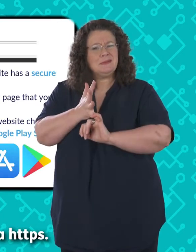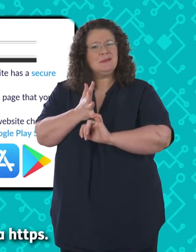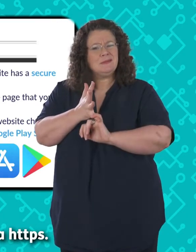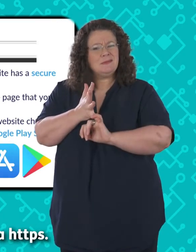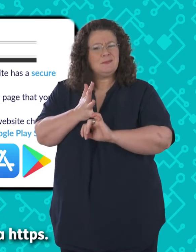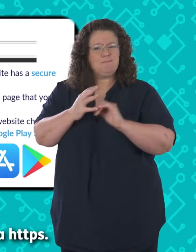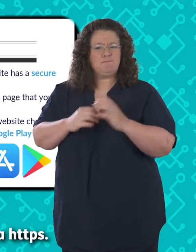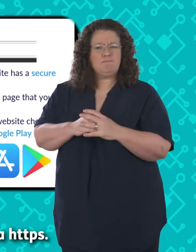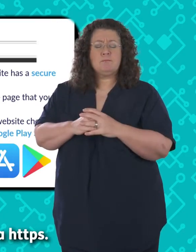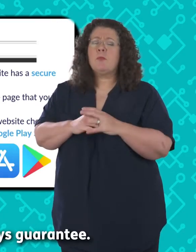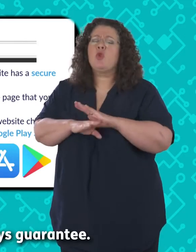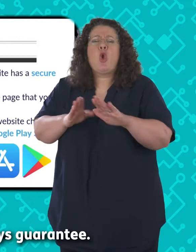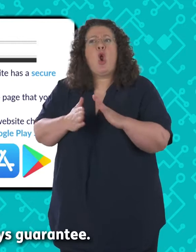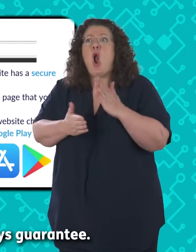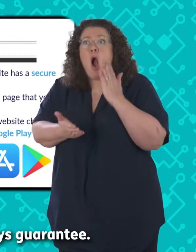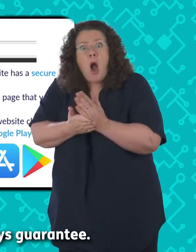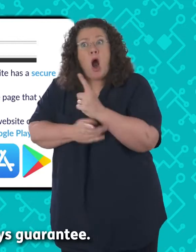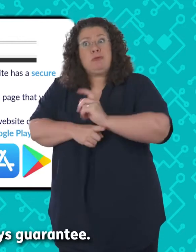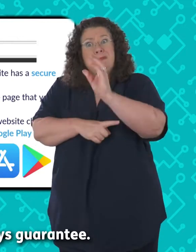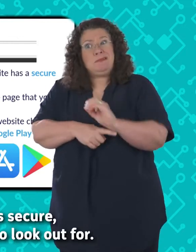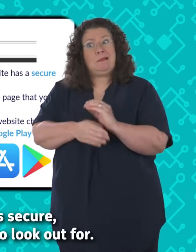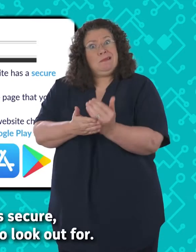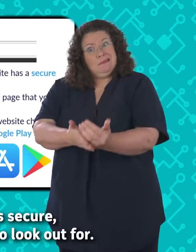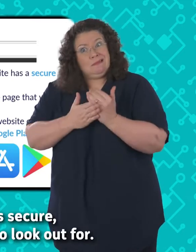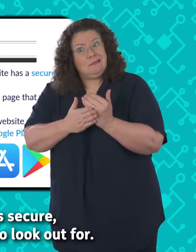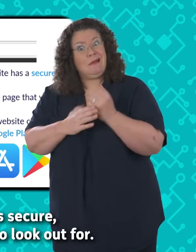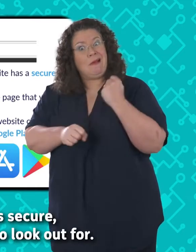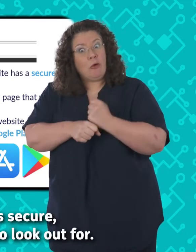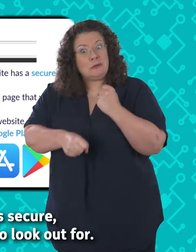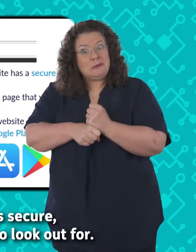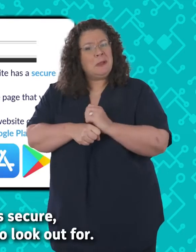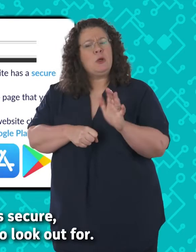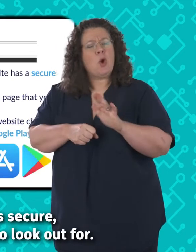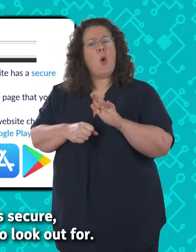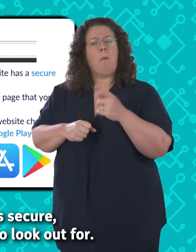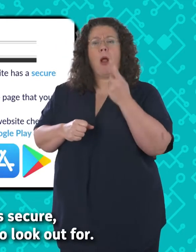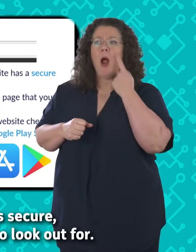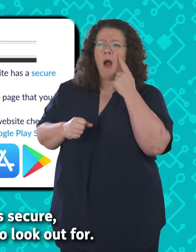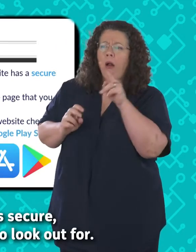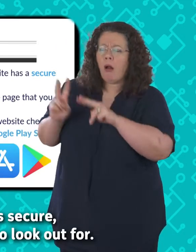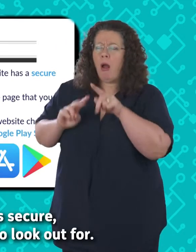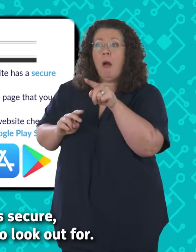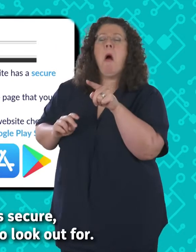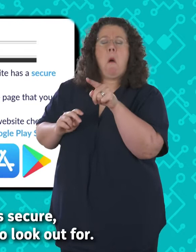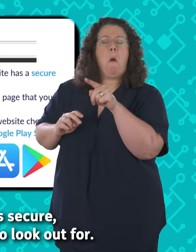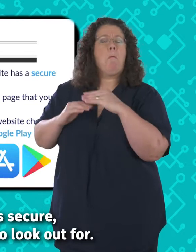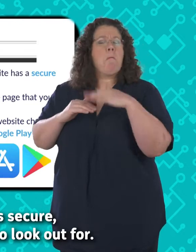HTTPS. These do not always guarantee that a website is secure, but it's one thing to look out for.